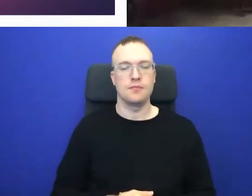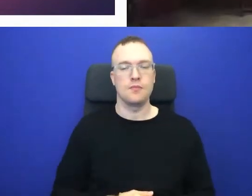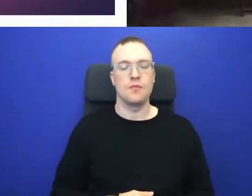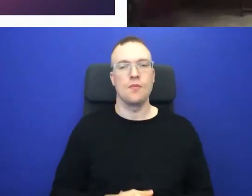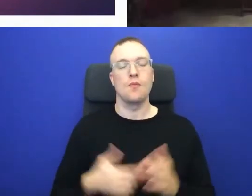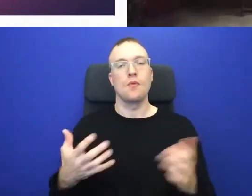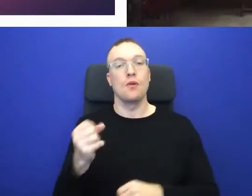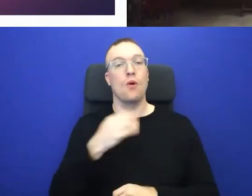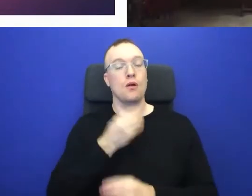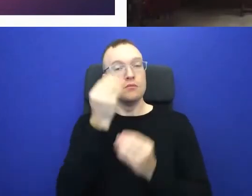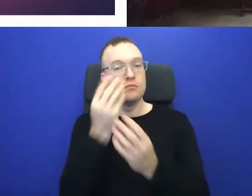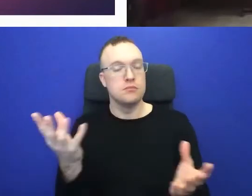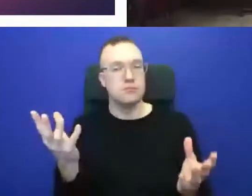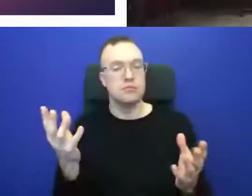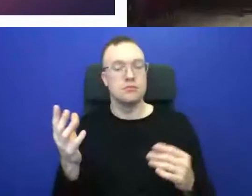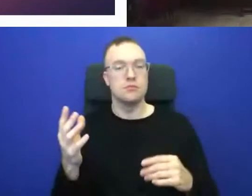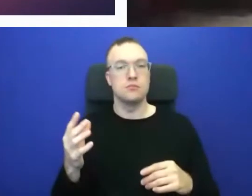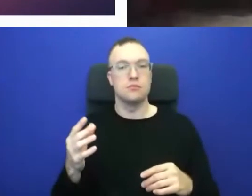So I would say